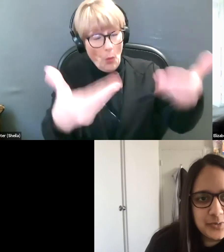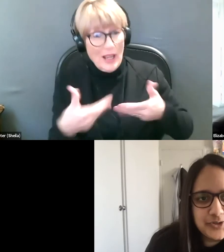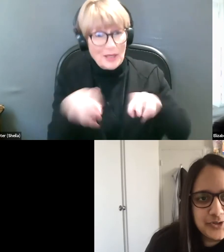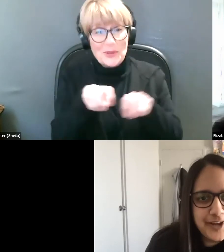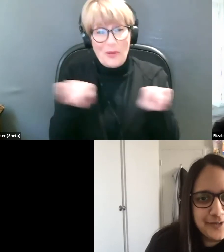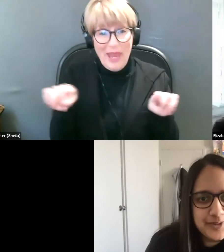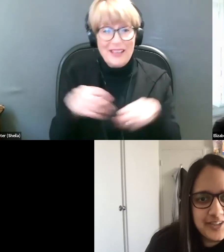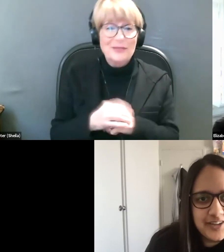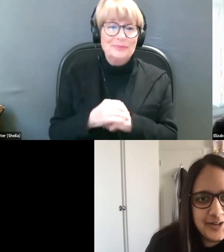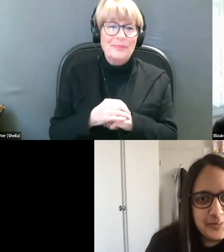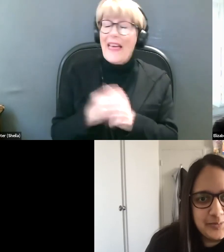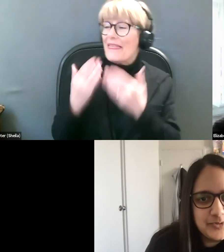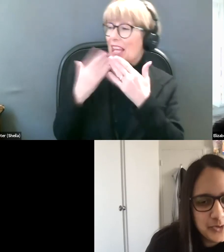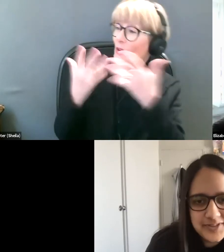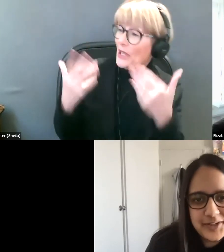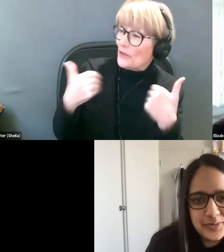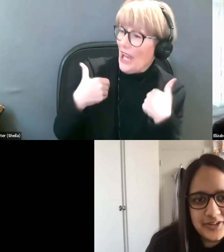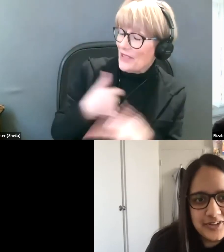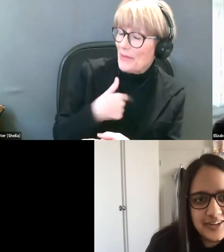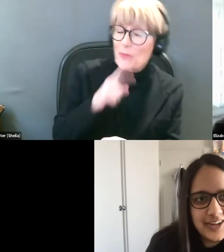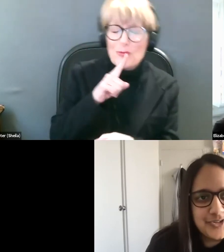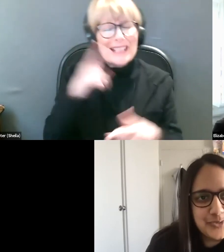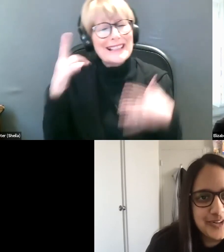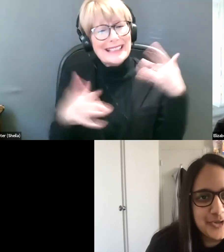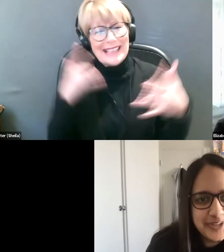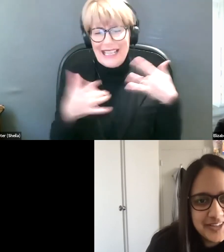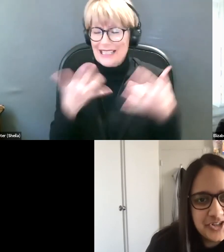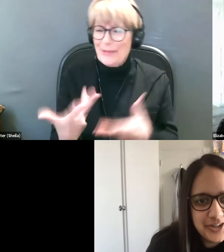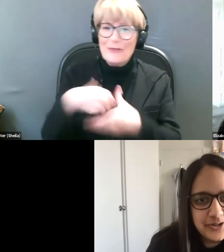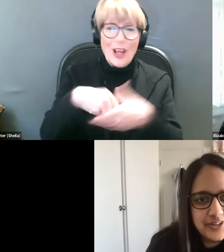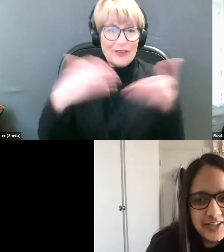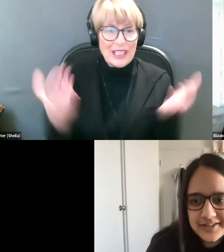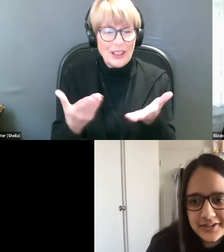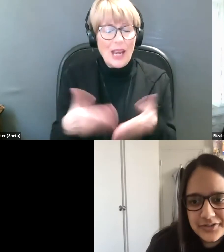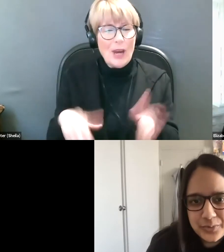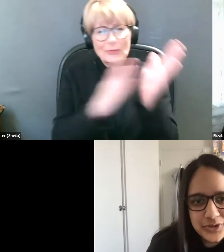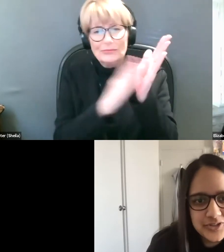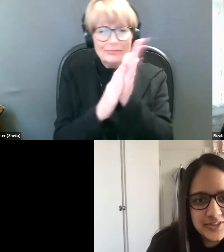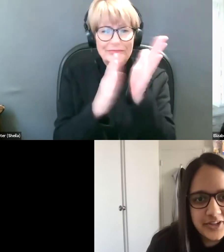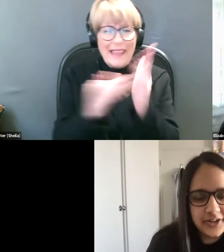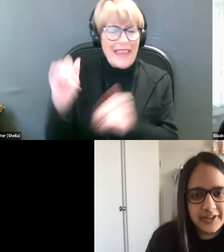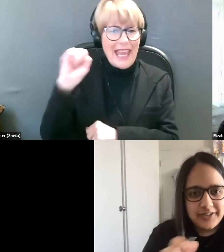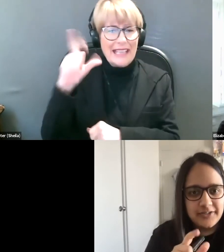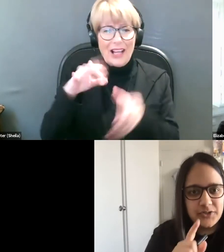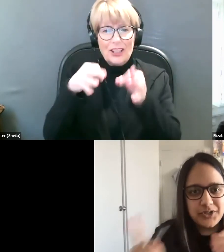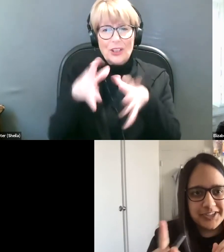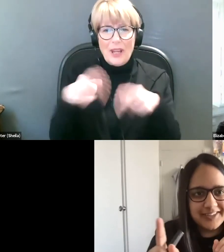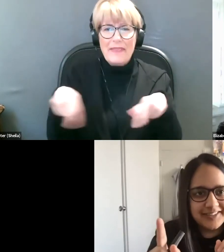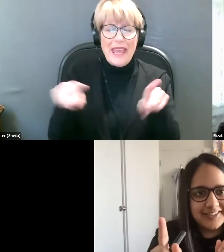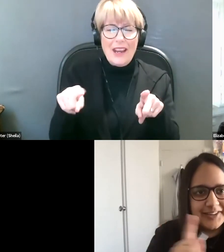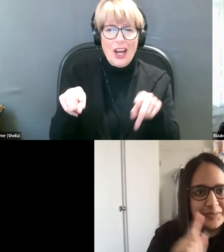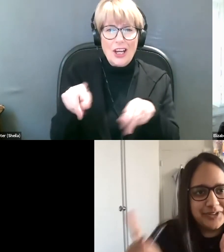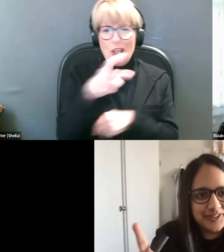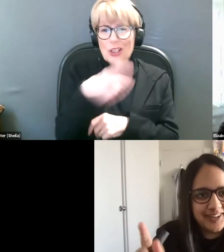Thank you so much for having me. So excited to be here. I just want to quickly shout out the ASL interpreters. They are like